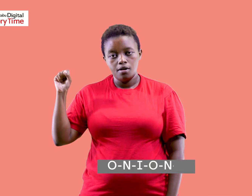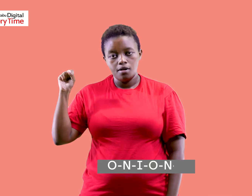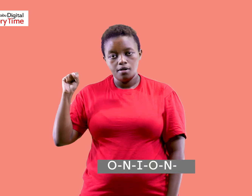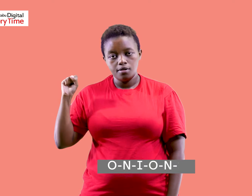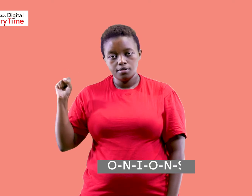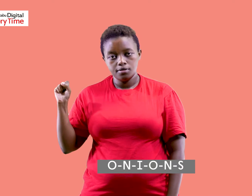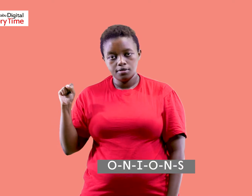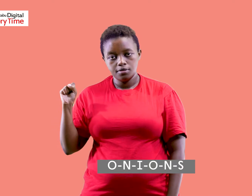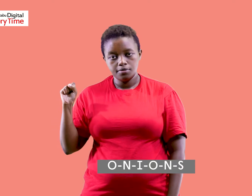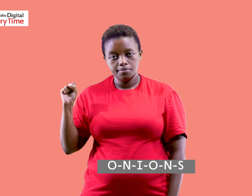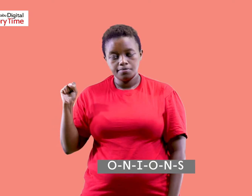S.